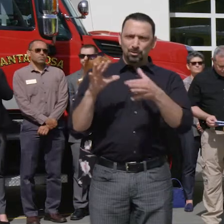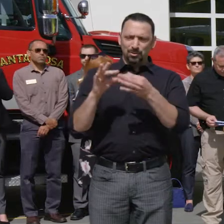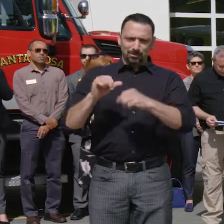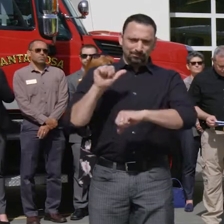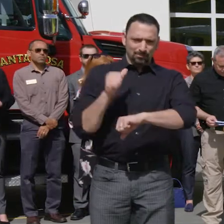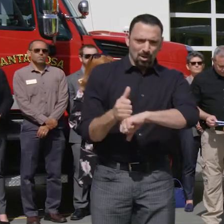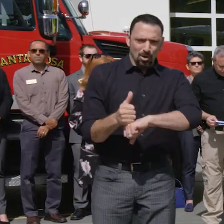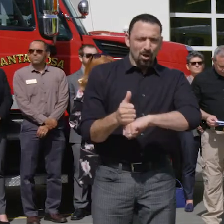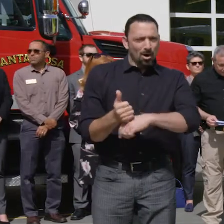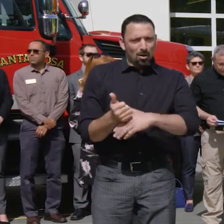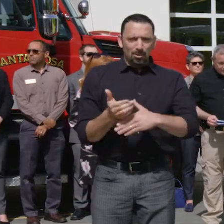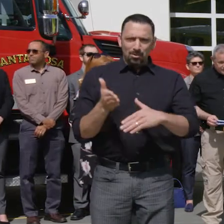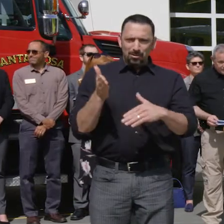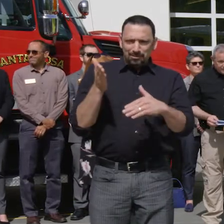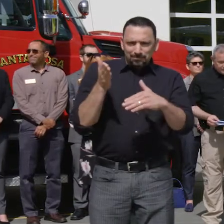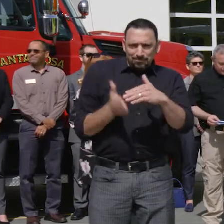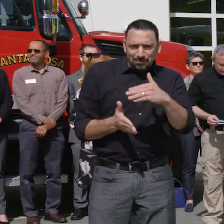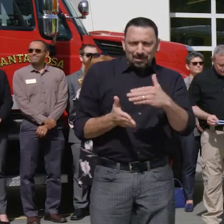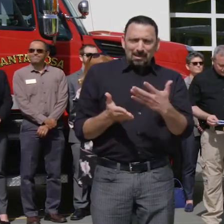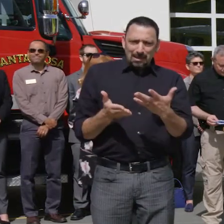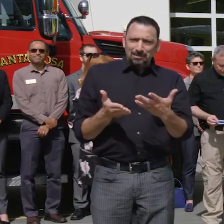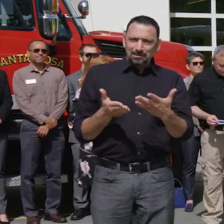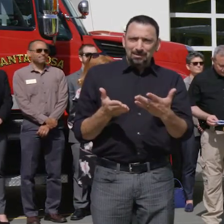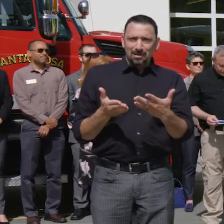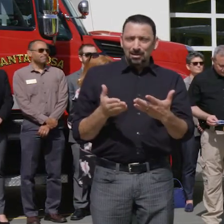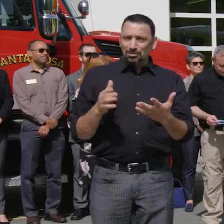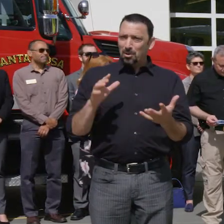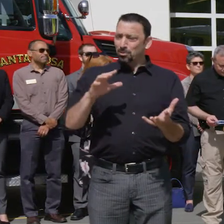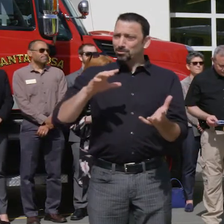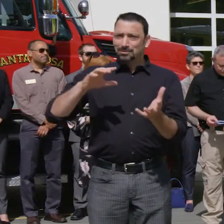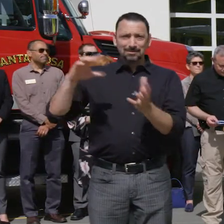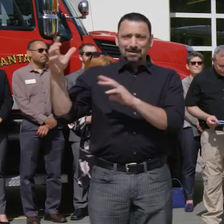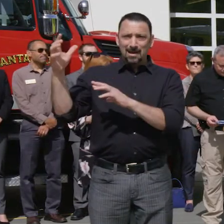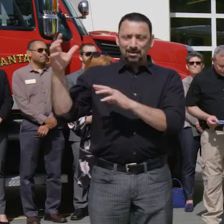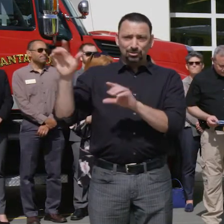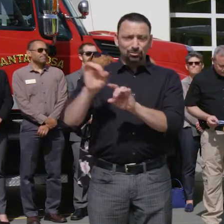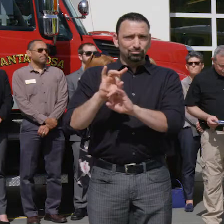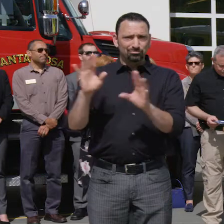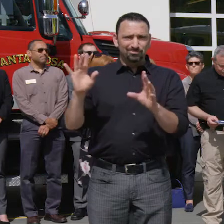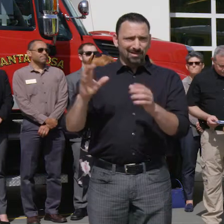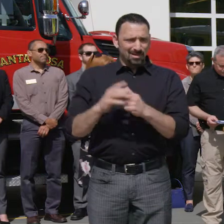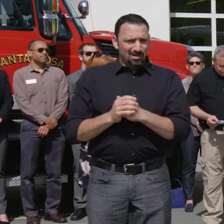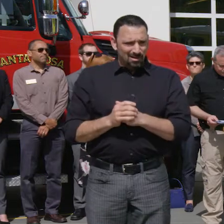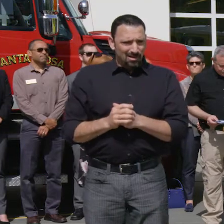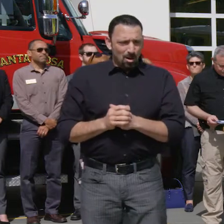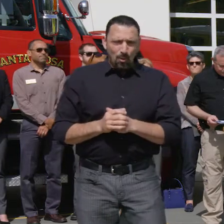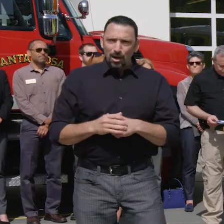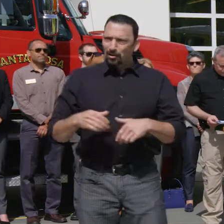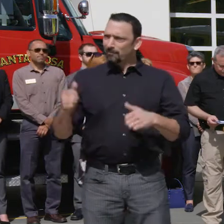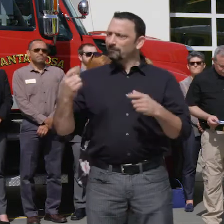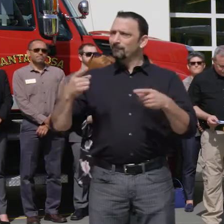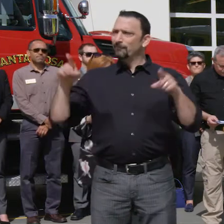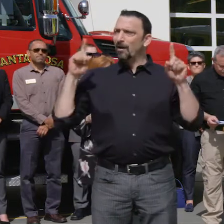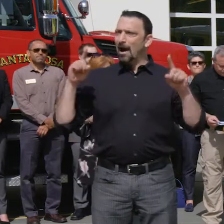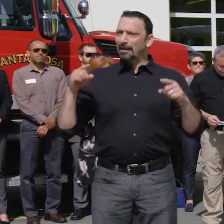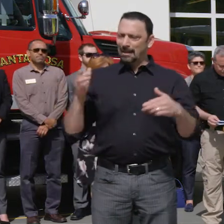close to being complete on a debris cleanup of this disaster that came upon Santa Rosa and Sonoma